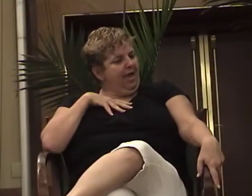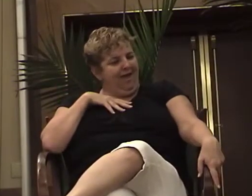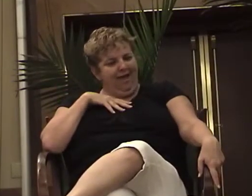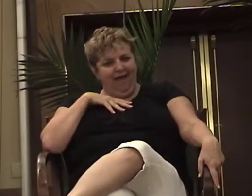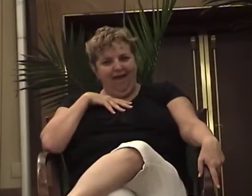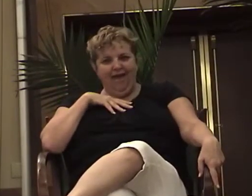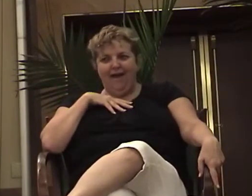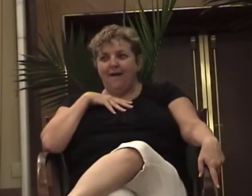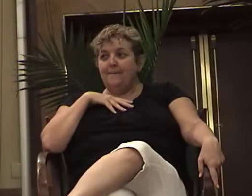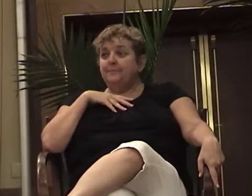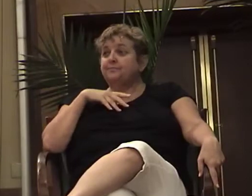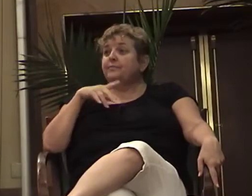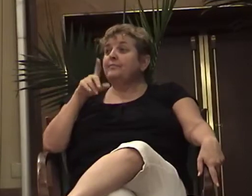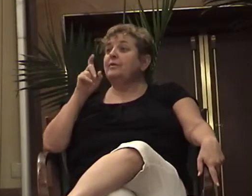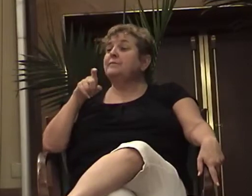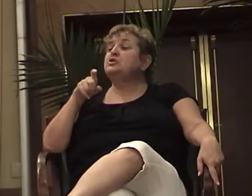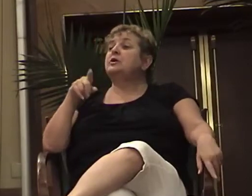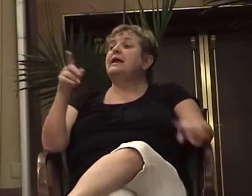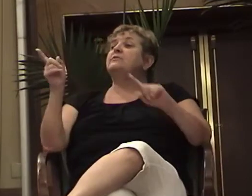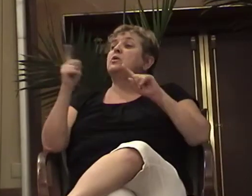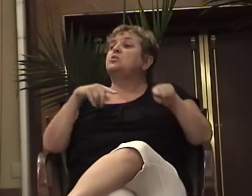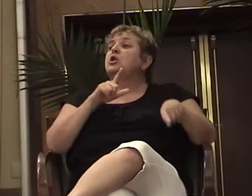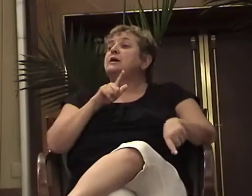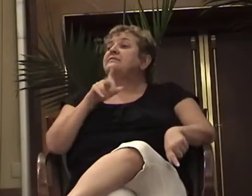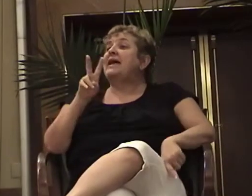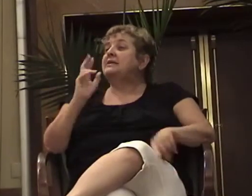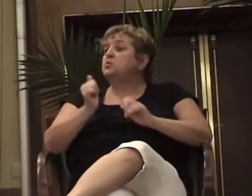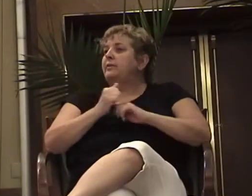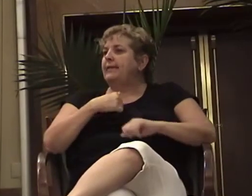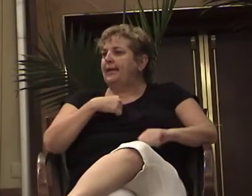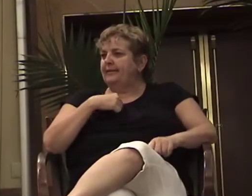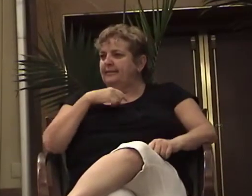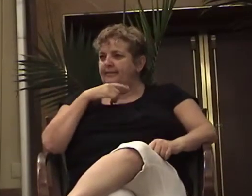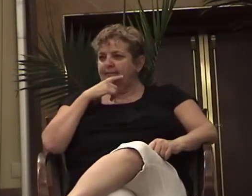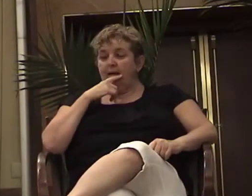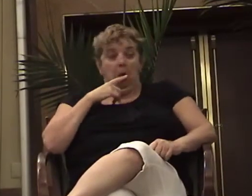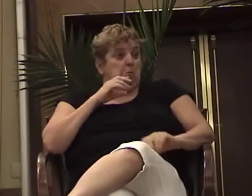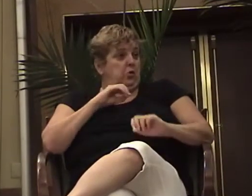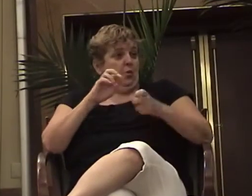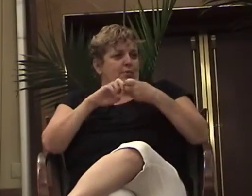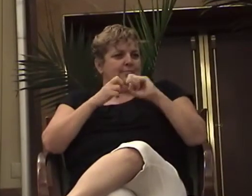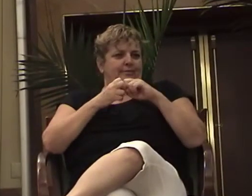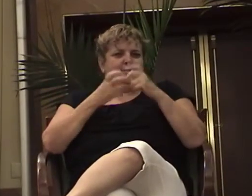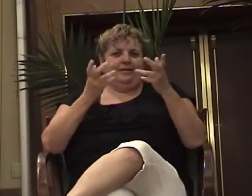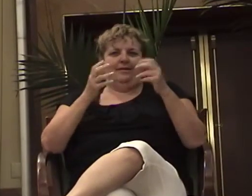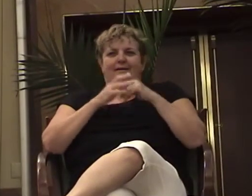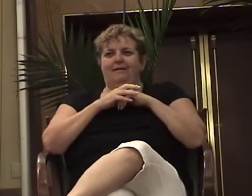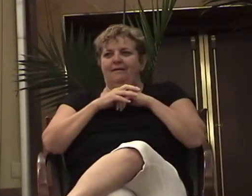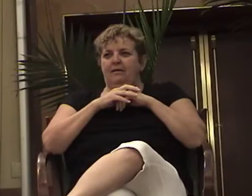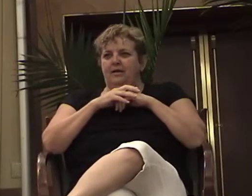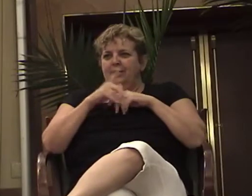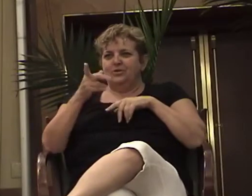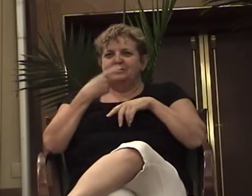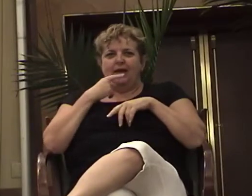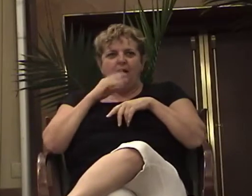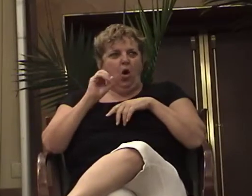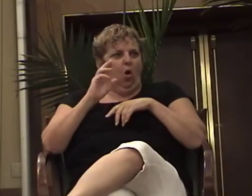He said, "You just have to come to Las Vegas with me." No problem. You guys are so funny. Oh my God. Las